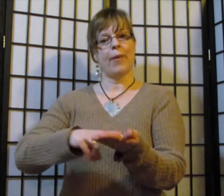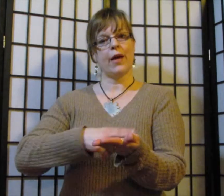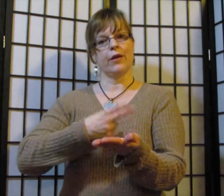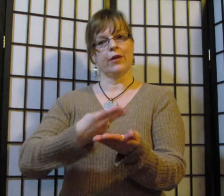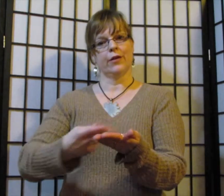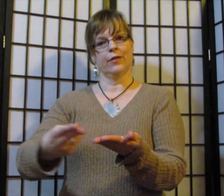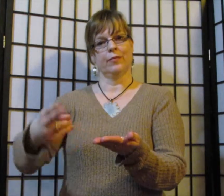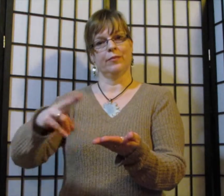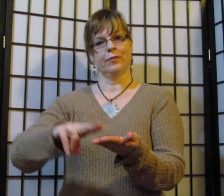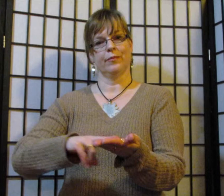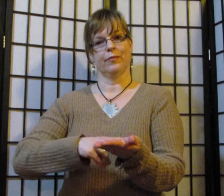Butter.